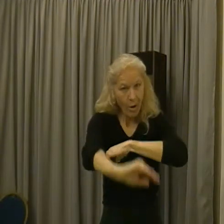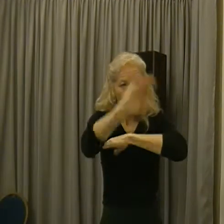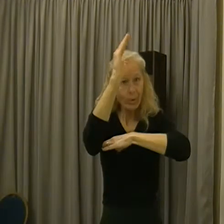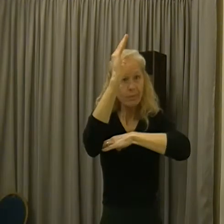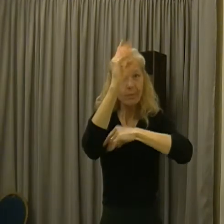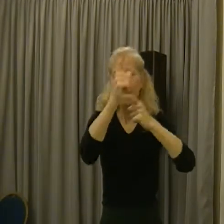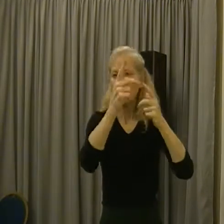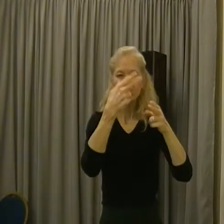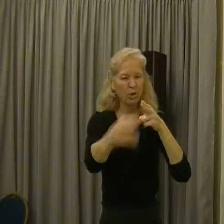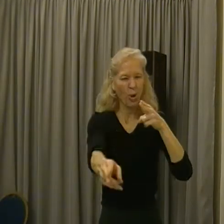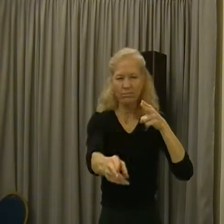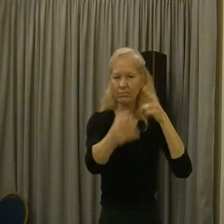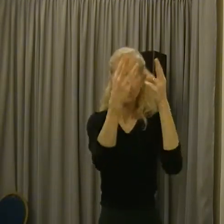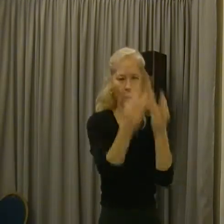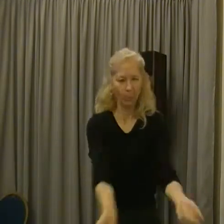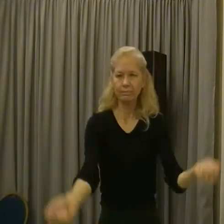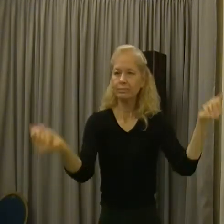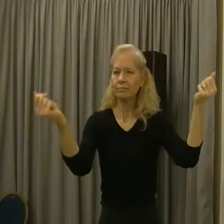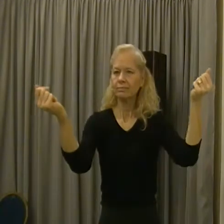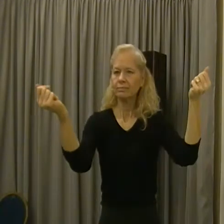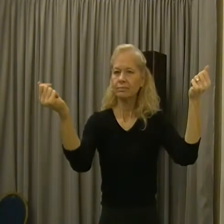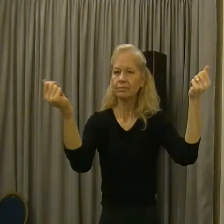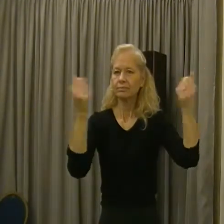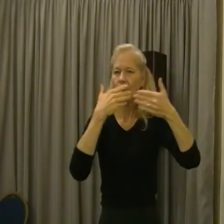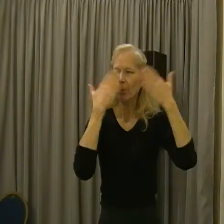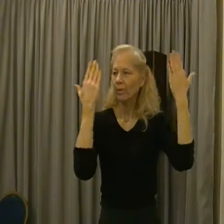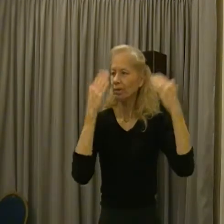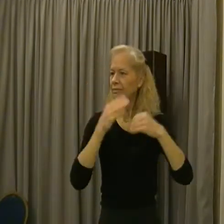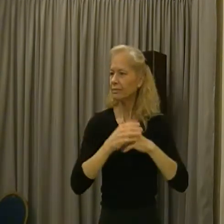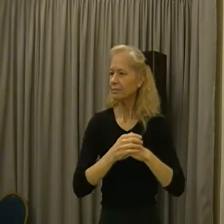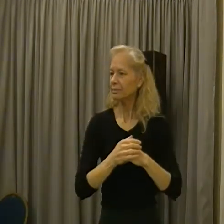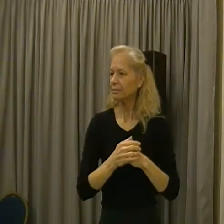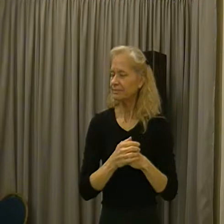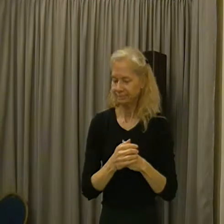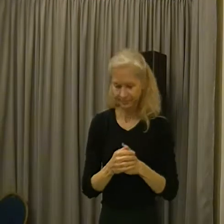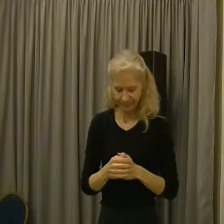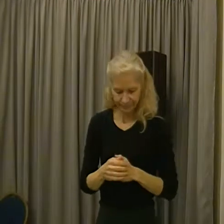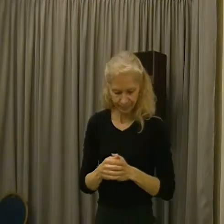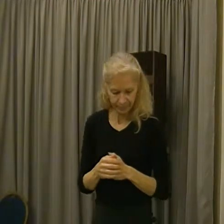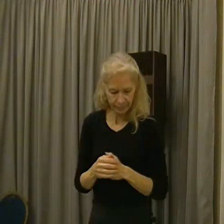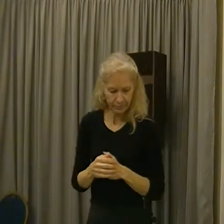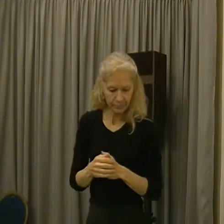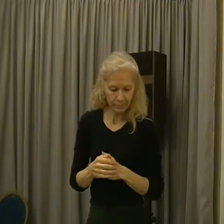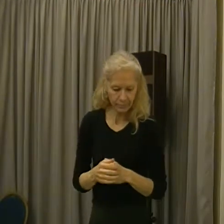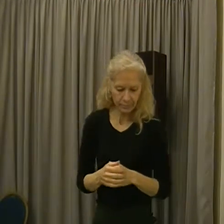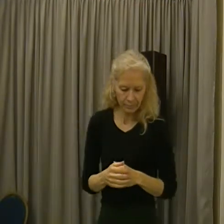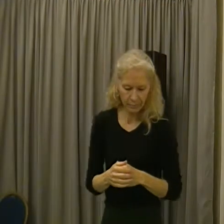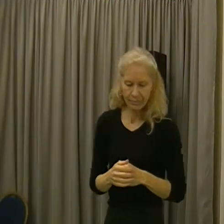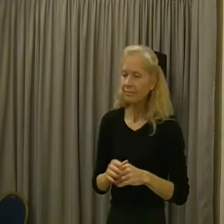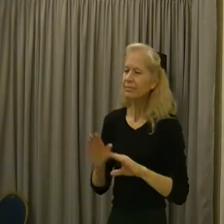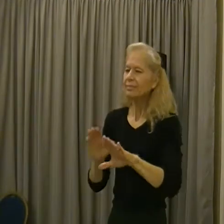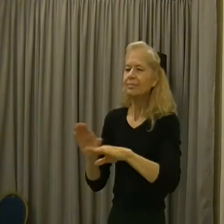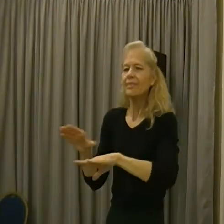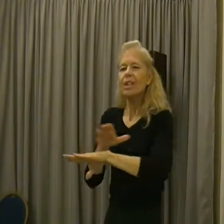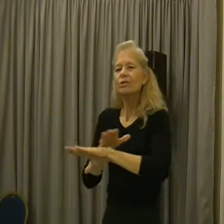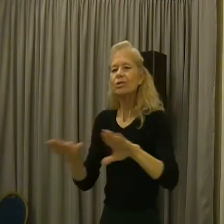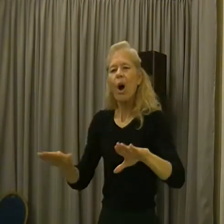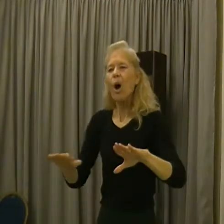need in Christ. And so we're not to glory in men. Whether therefore you eat or drink, whatsoever you do, what? Do all to the glory